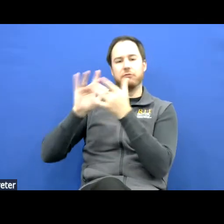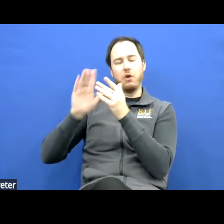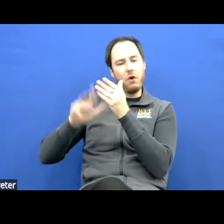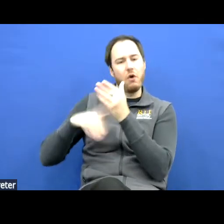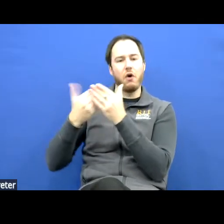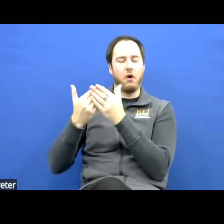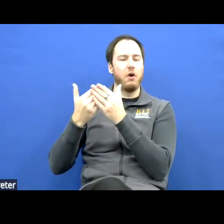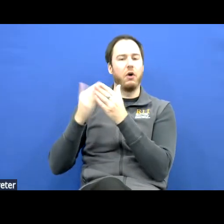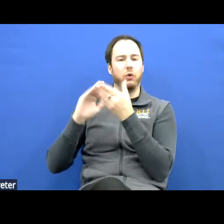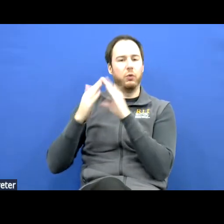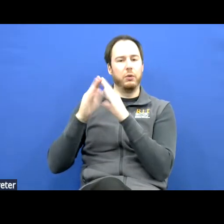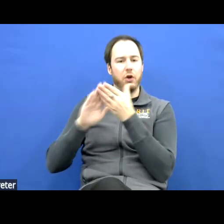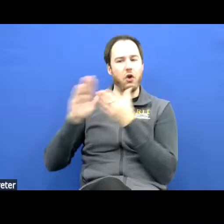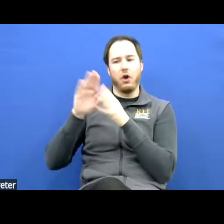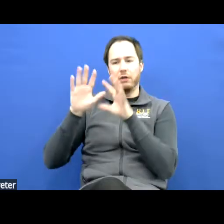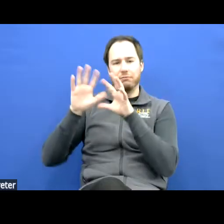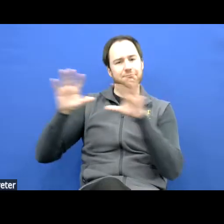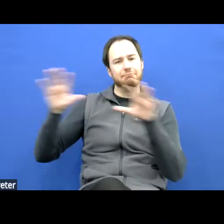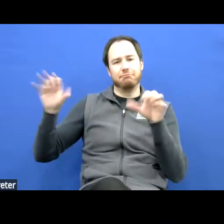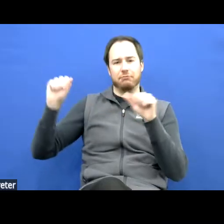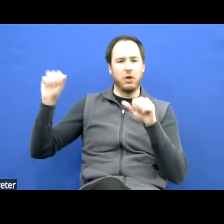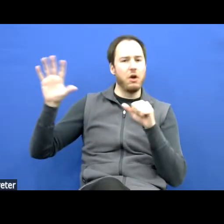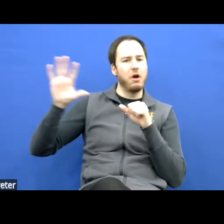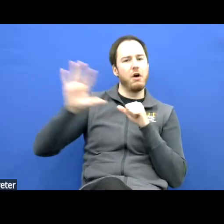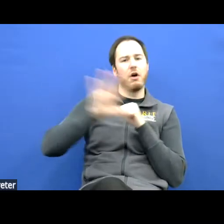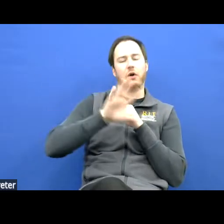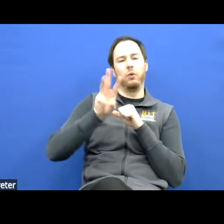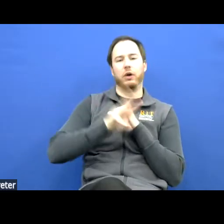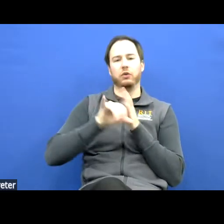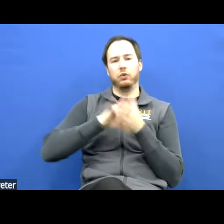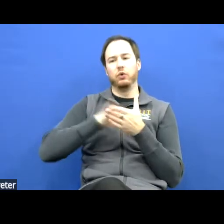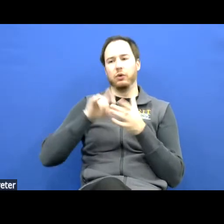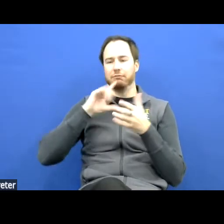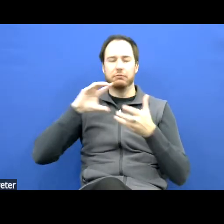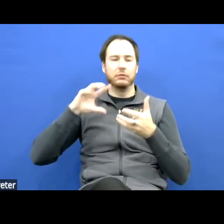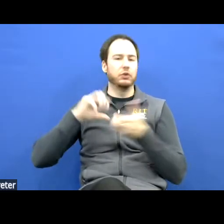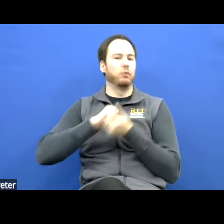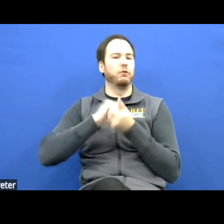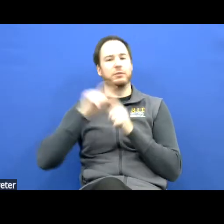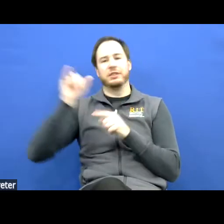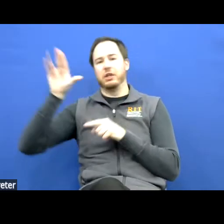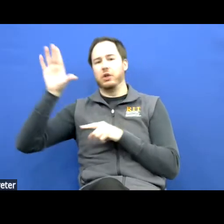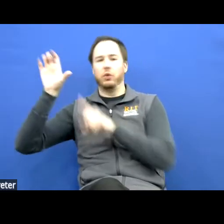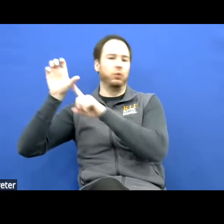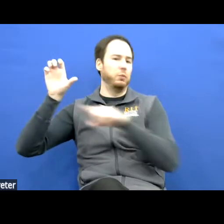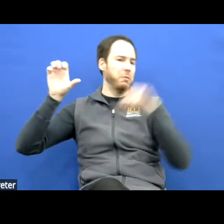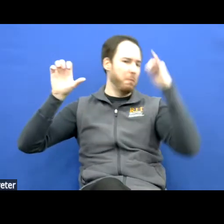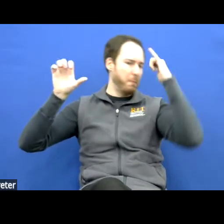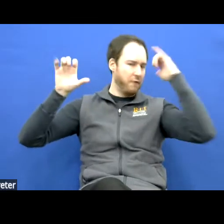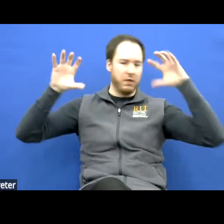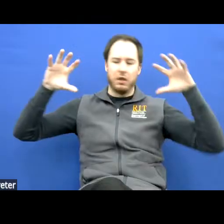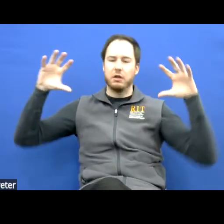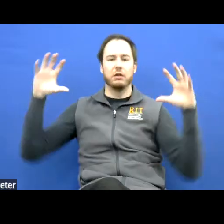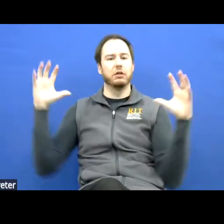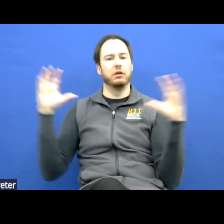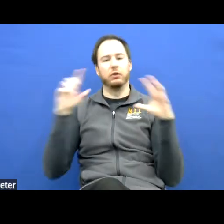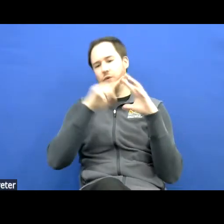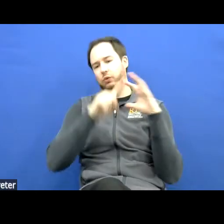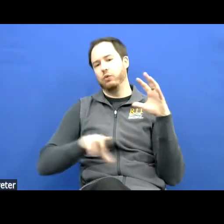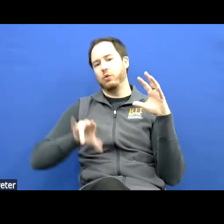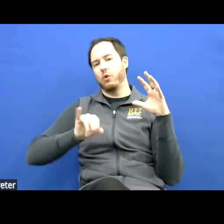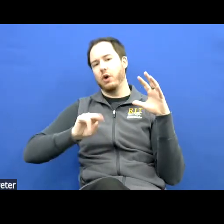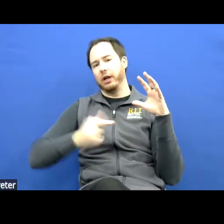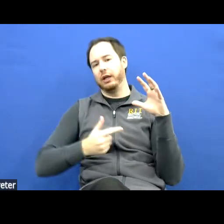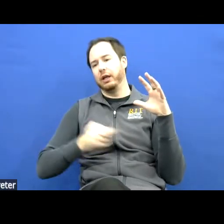the community colleges across. Basically, this is a consortium from Syracuse to Buffalo, down to Corning